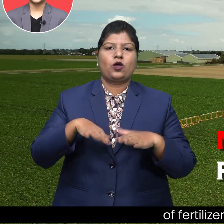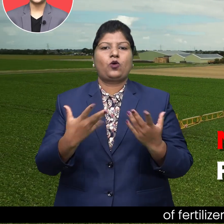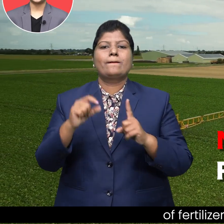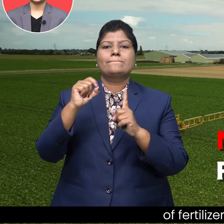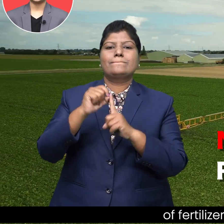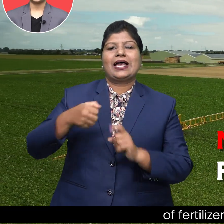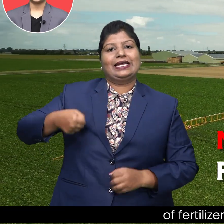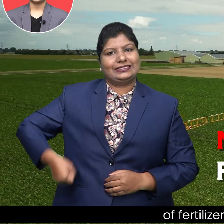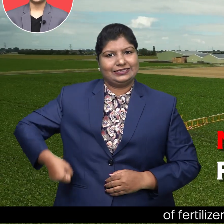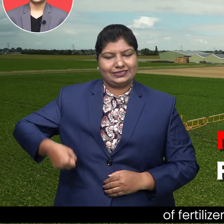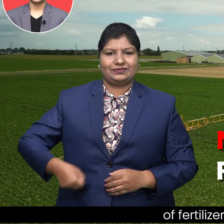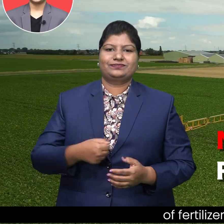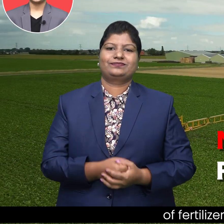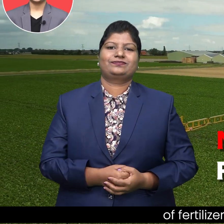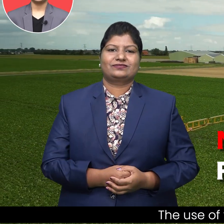pesticides.